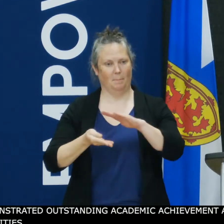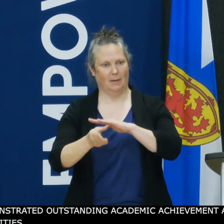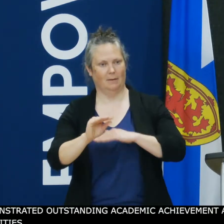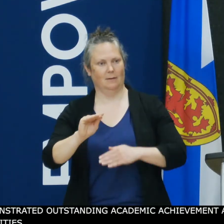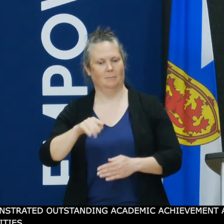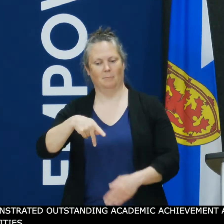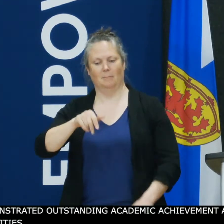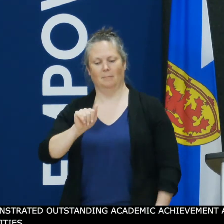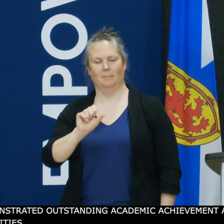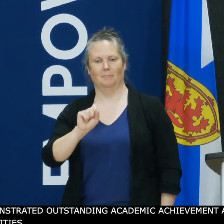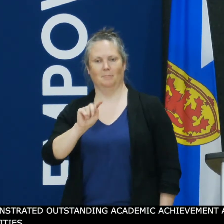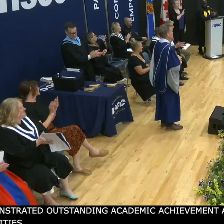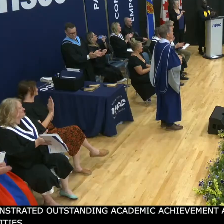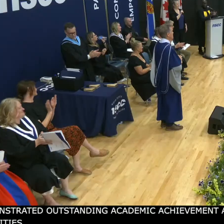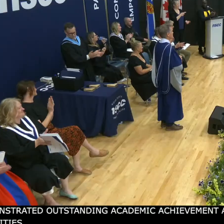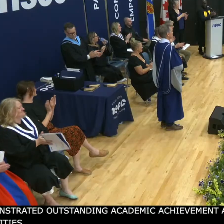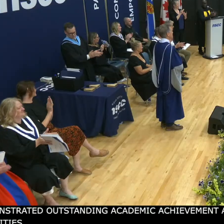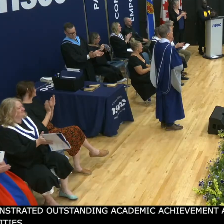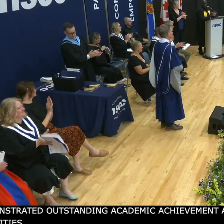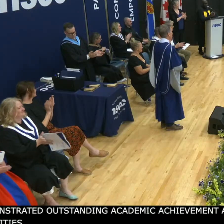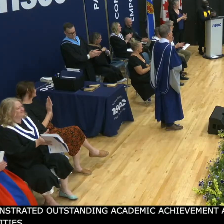Program.